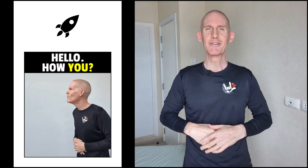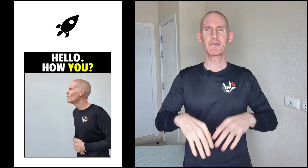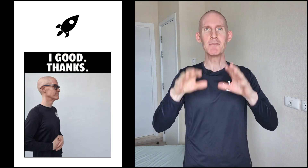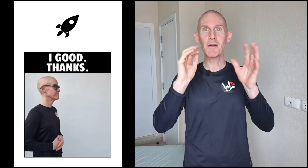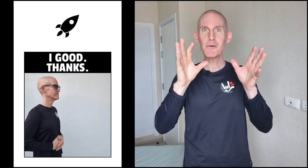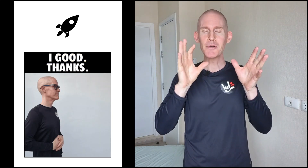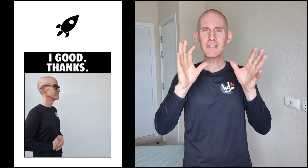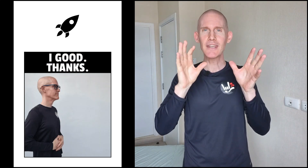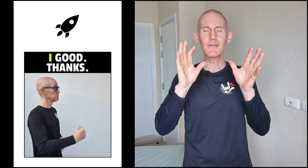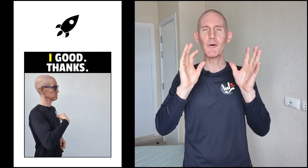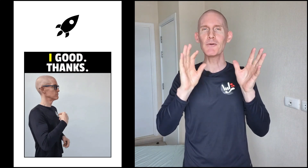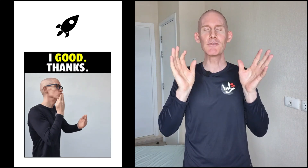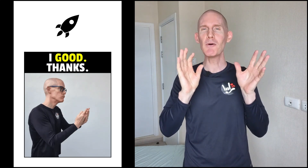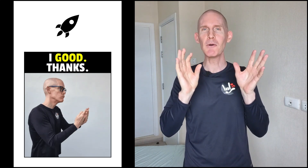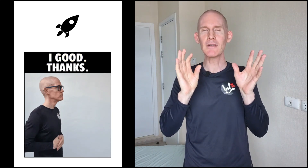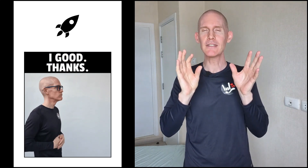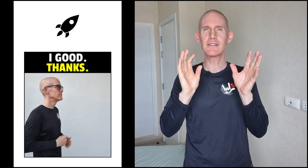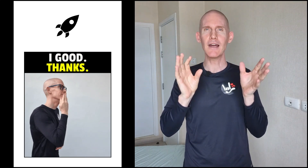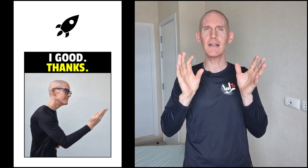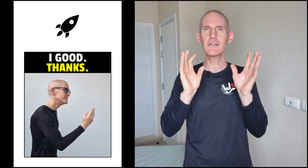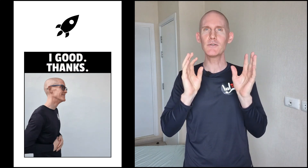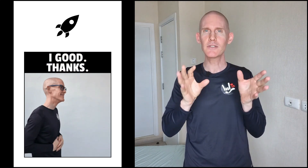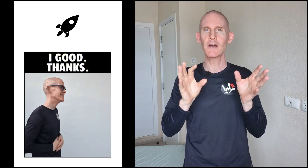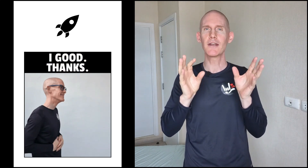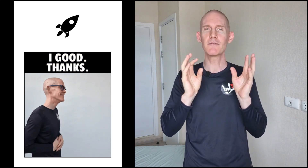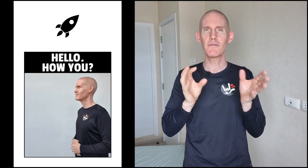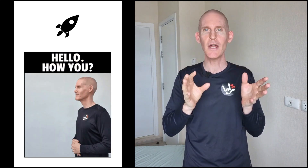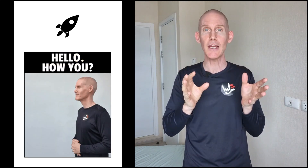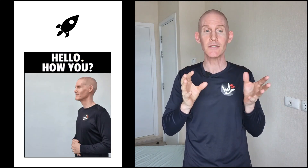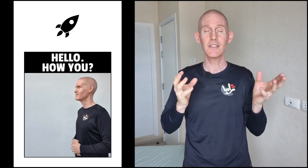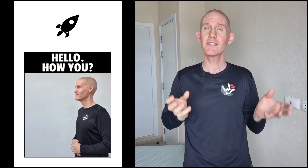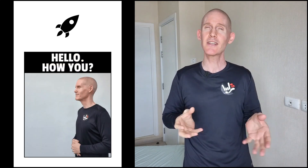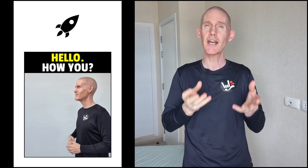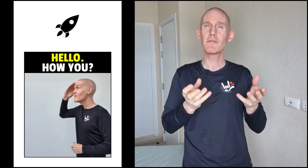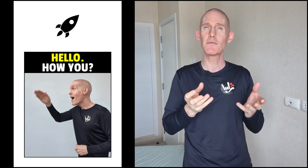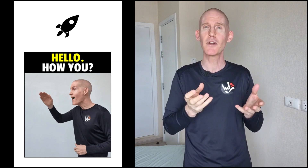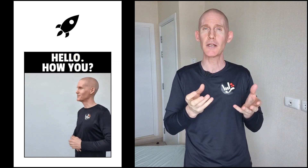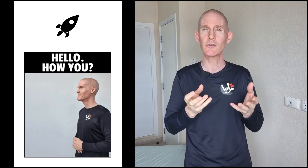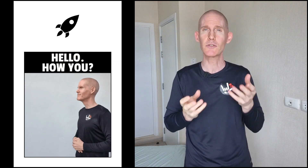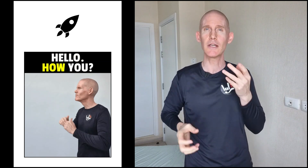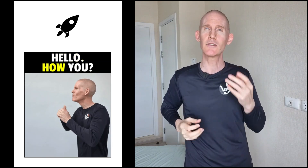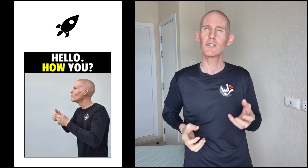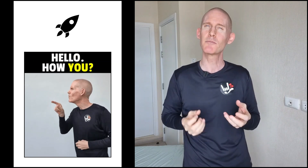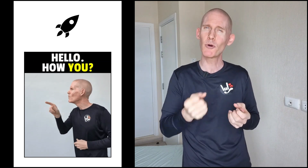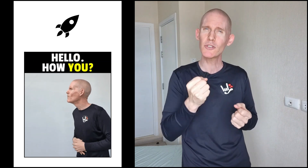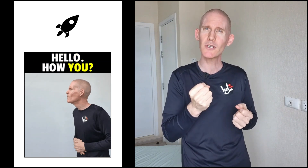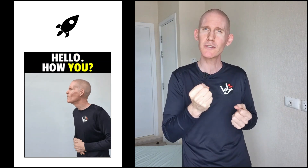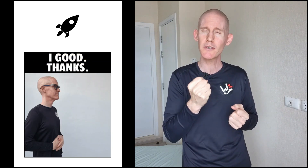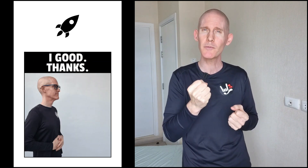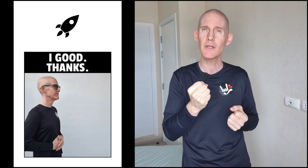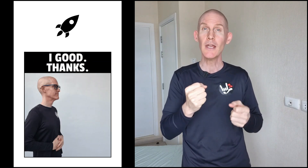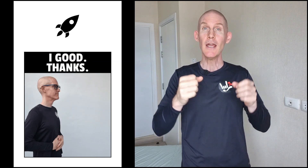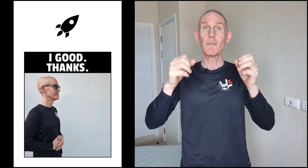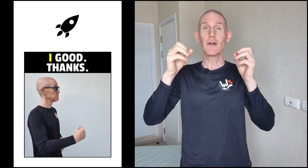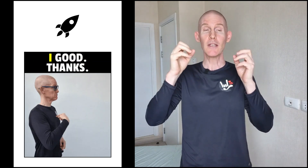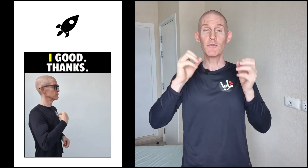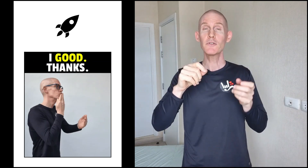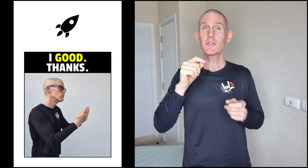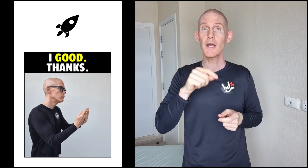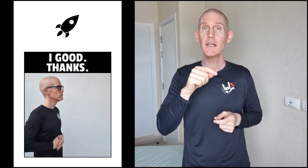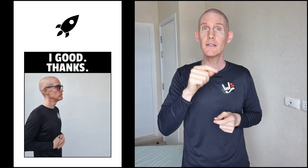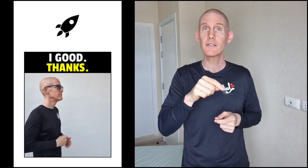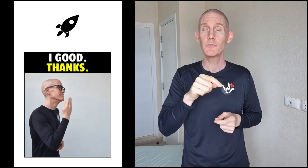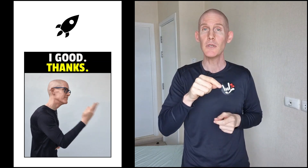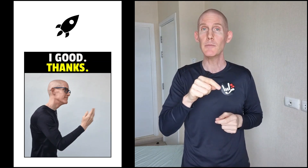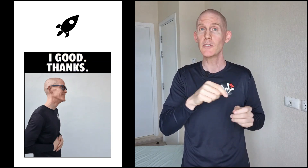Okay, so remember once again, the whole goal is not to sign fast. This is kind of a fun exercise to just push us a little bit. But if